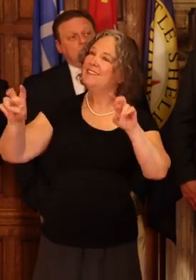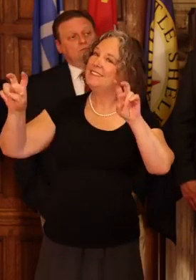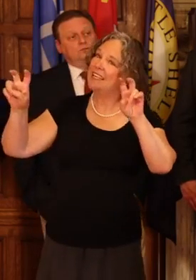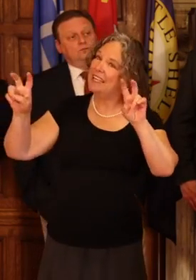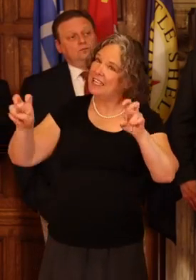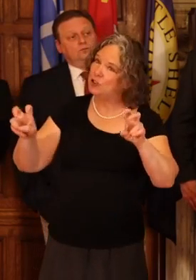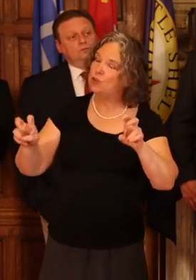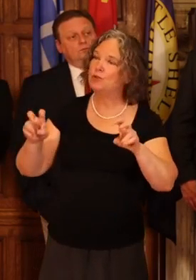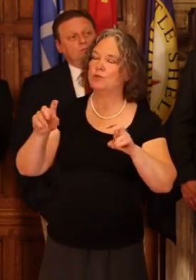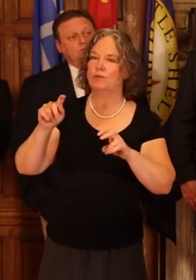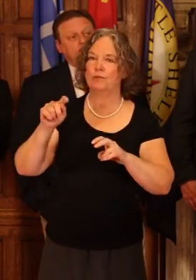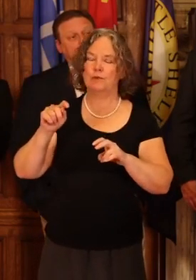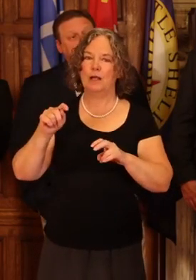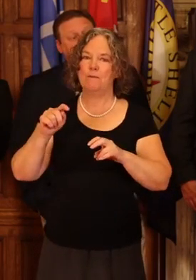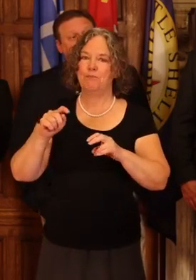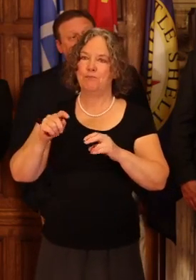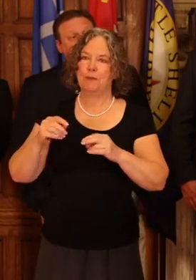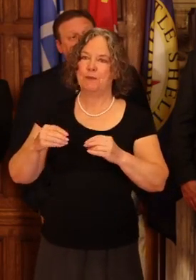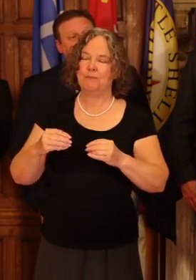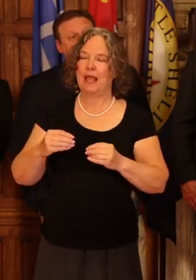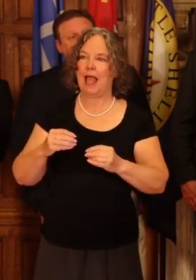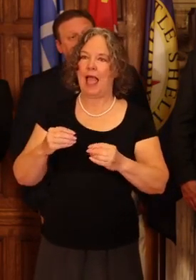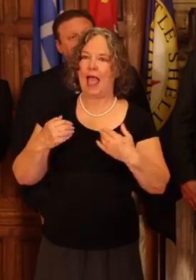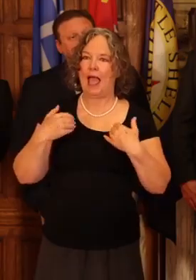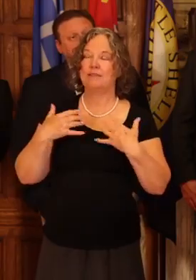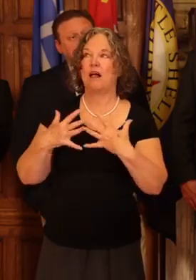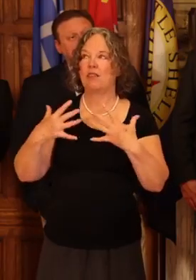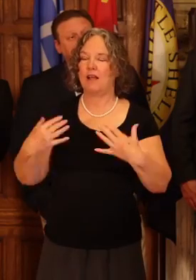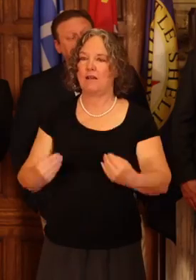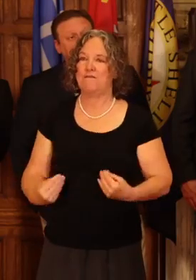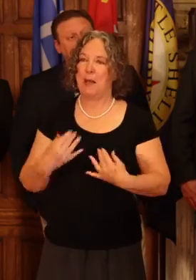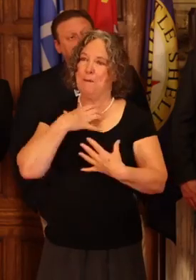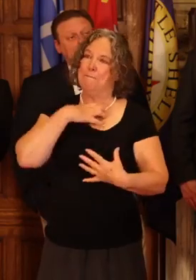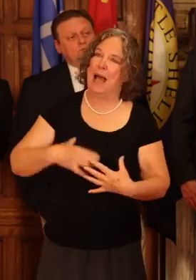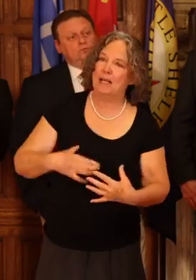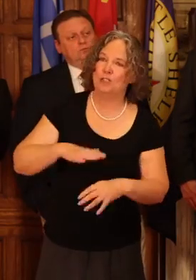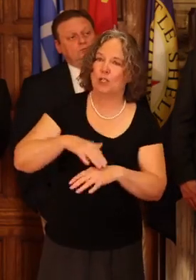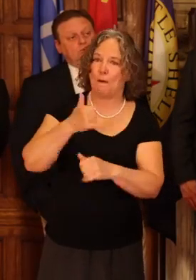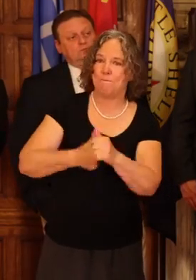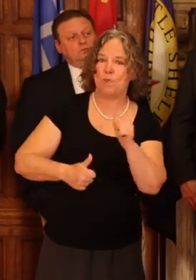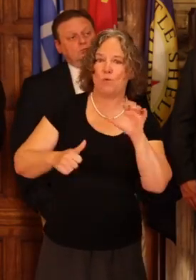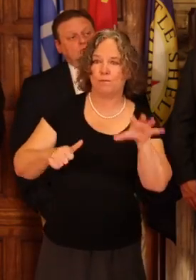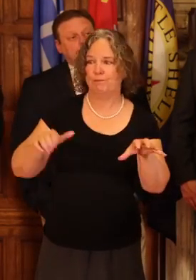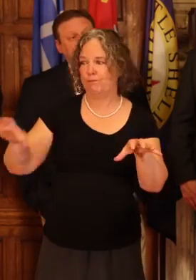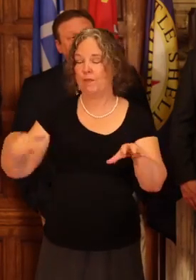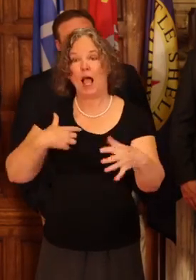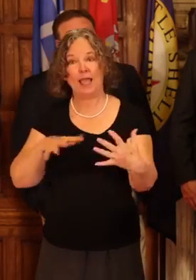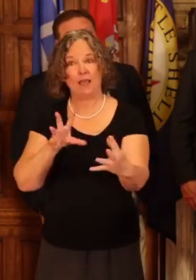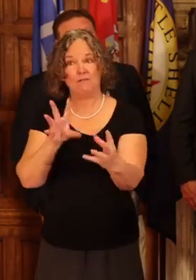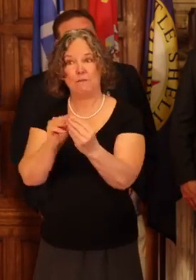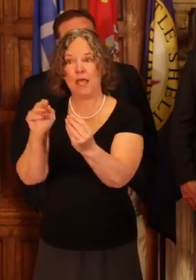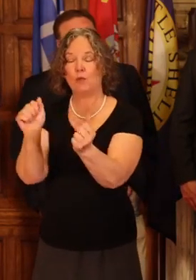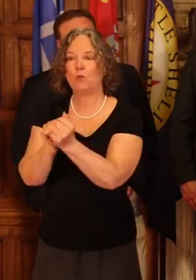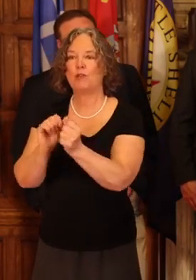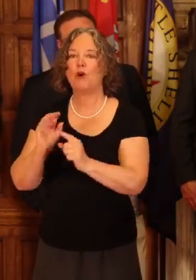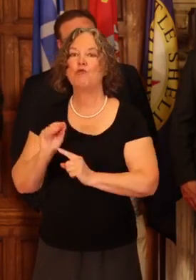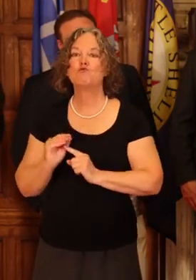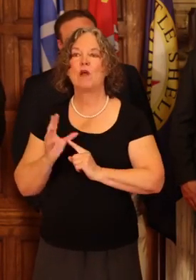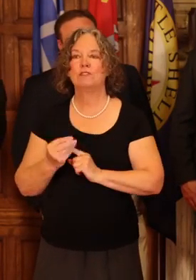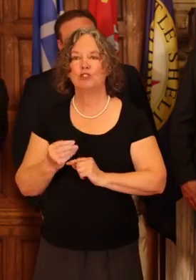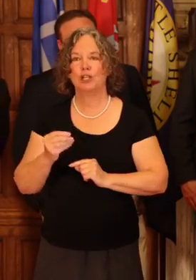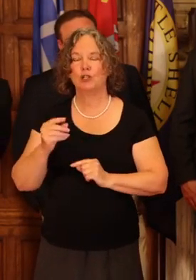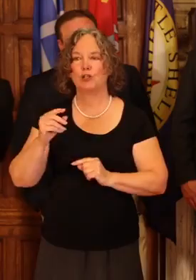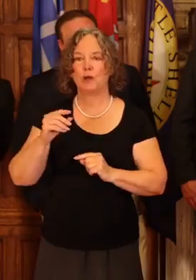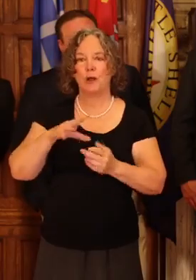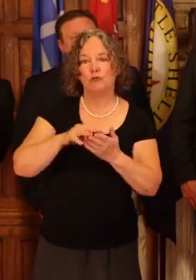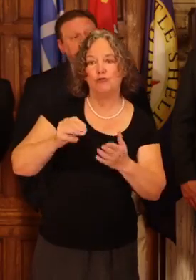that evokes a lot of passion on both sides. I've met with transgender students. I've met with transgender